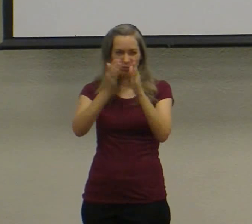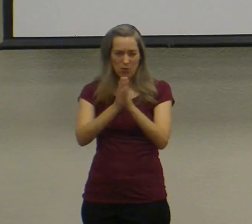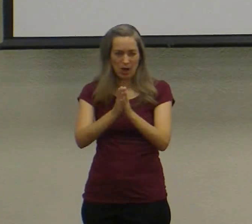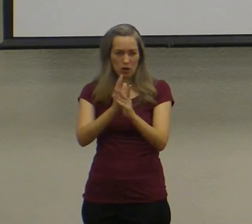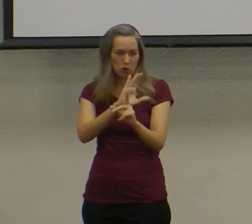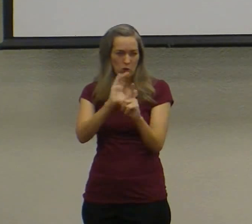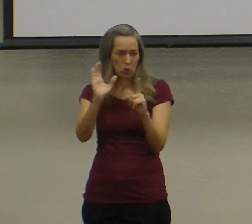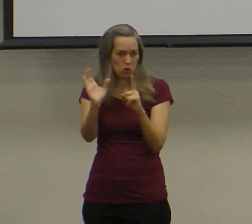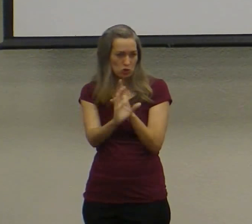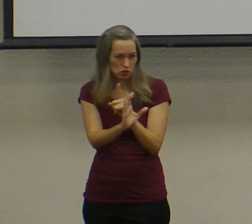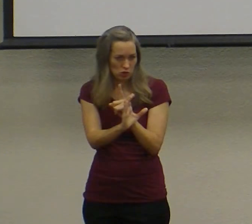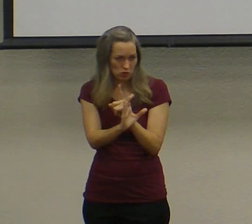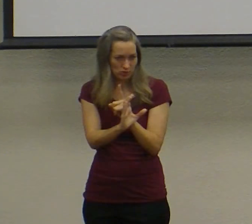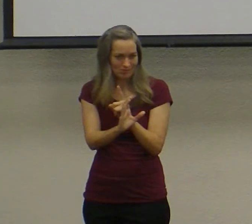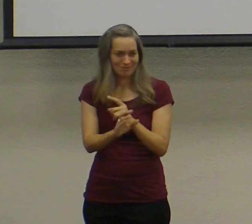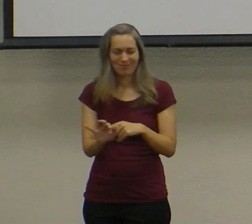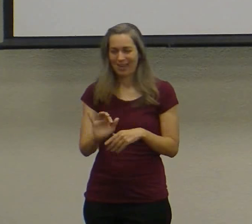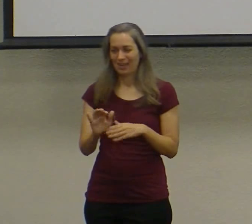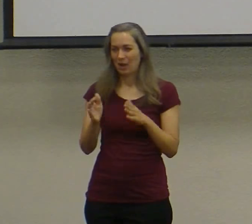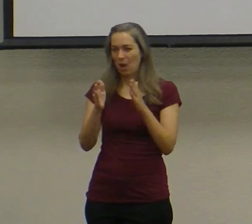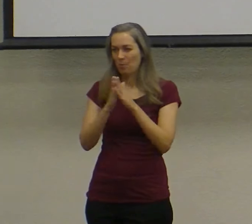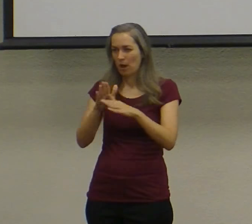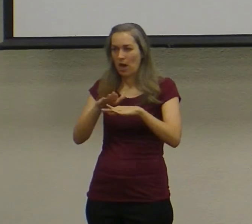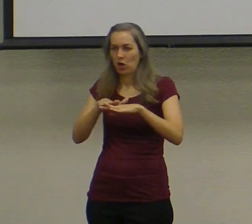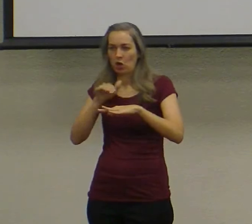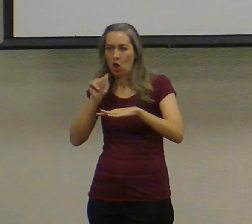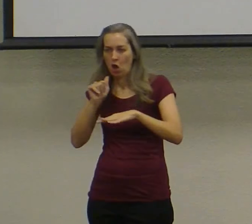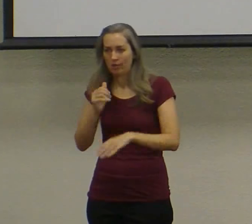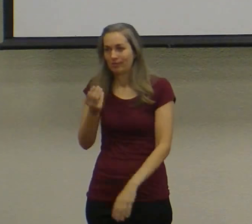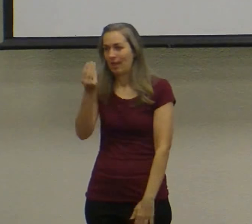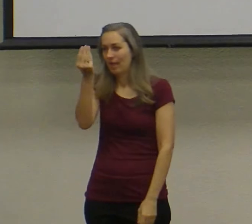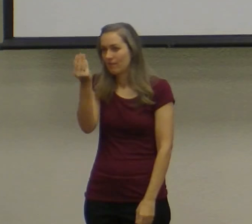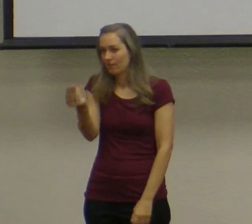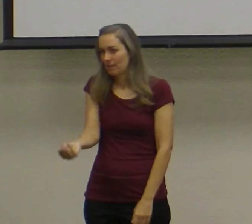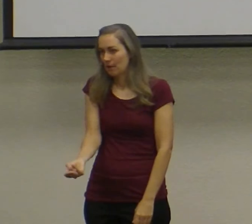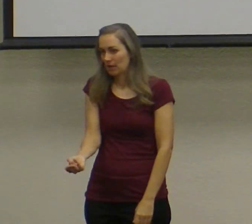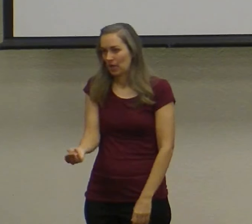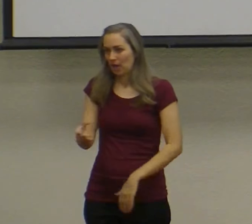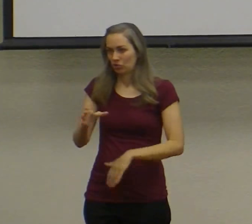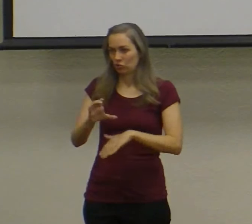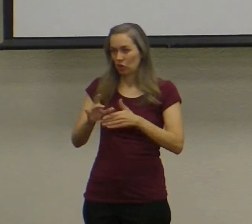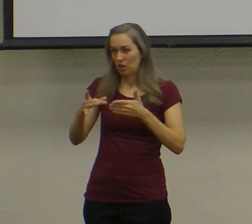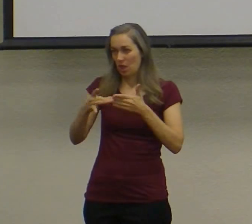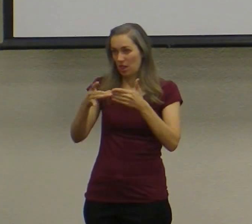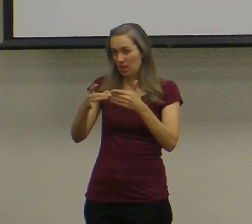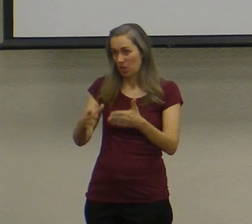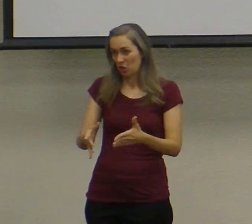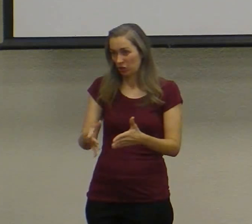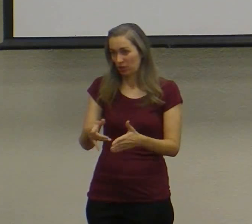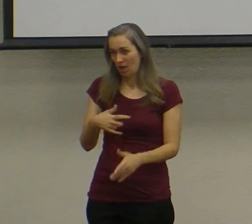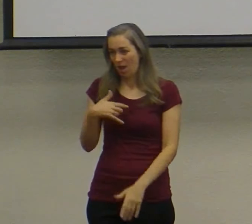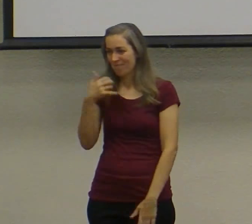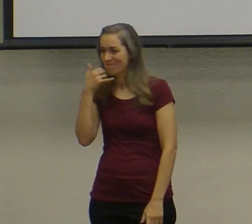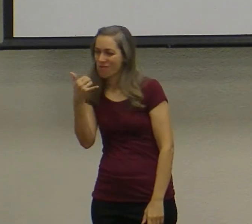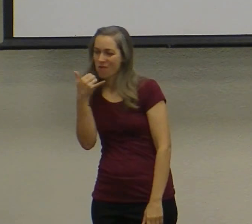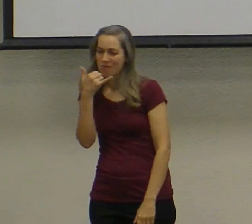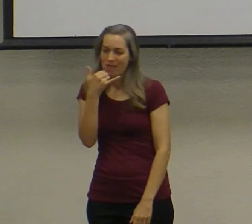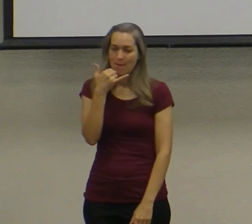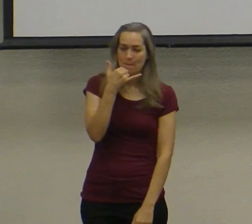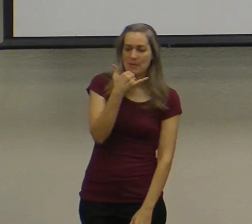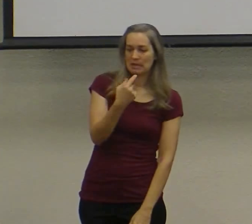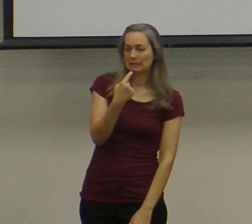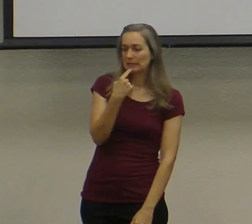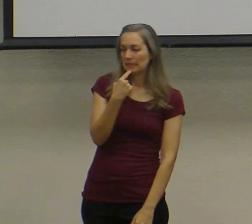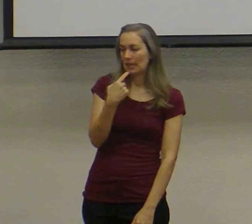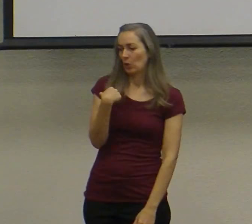establish a kind of a prayer call, and every Monday, the leaders in the church, I'm calling, hey, man, we need to pray. We need to seek the